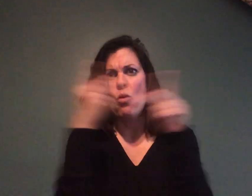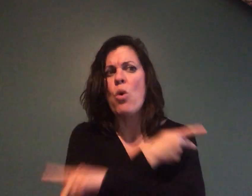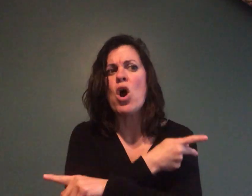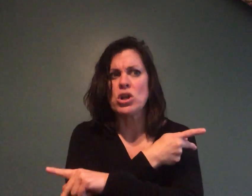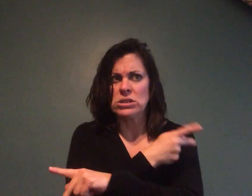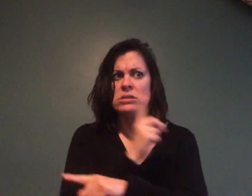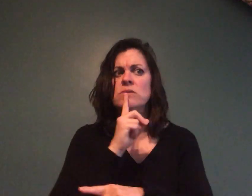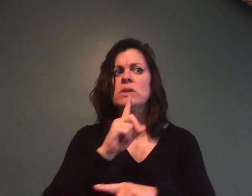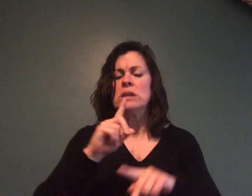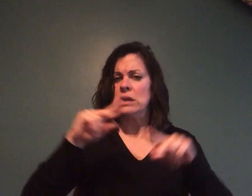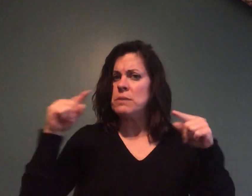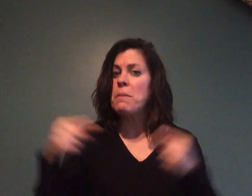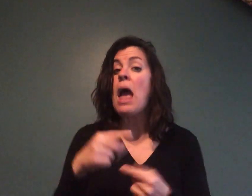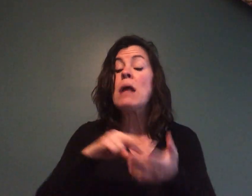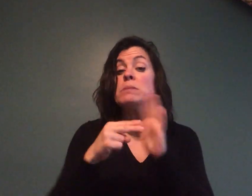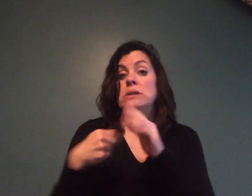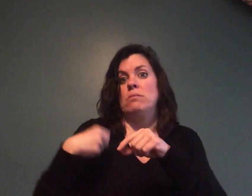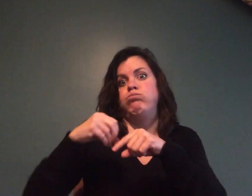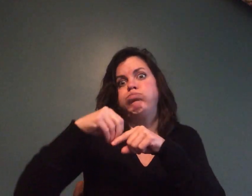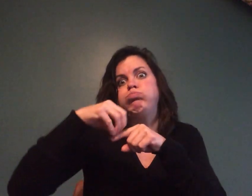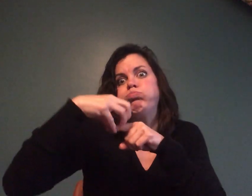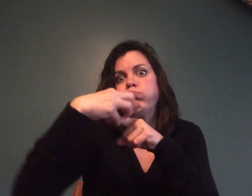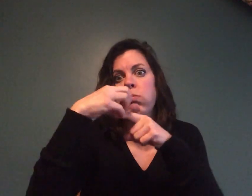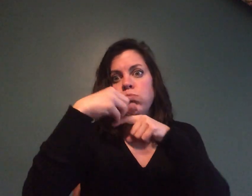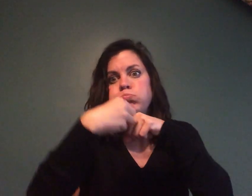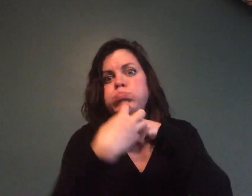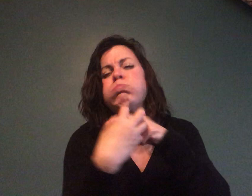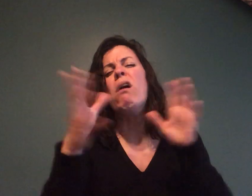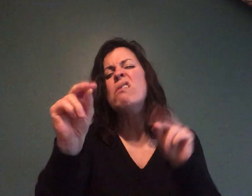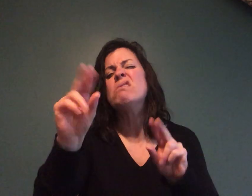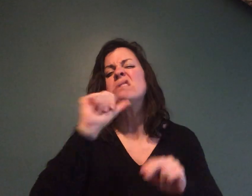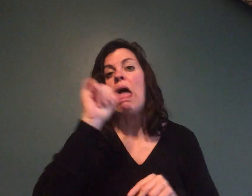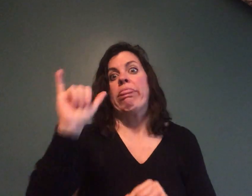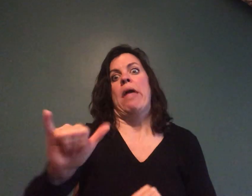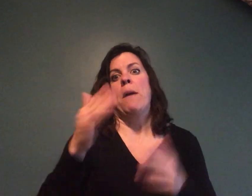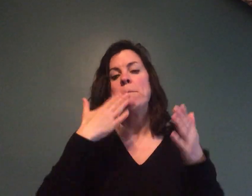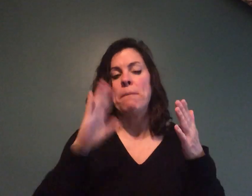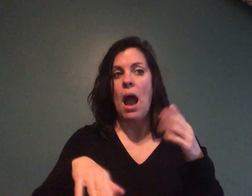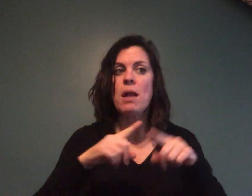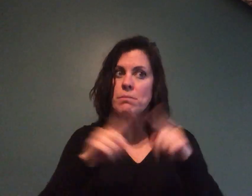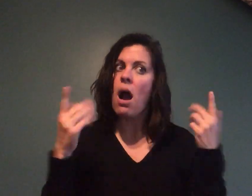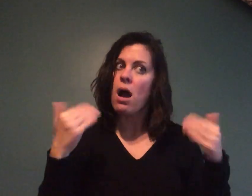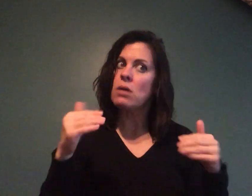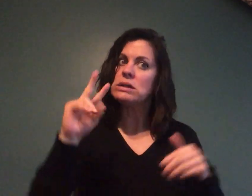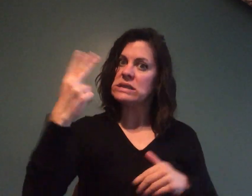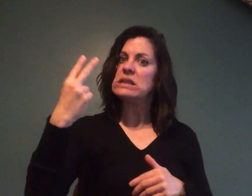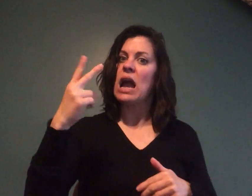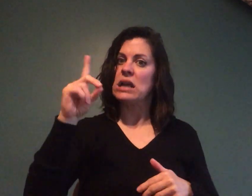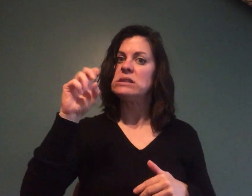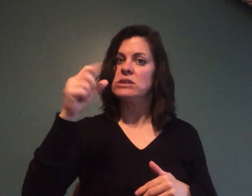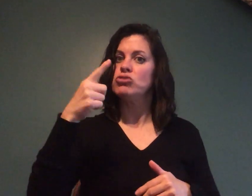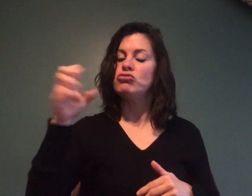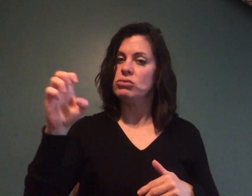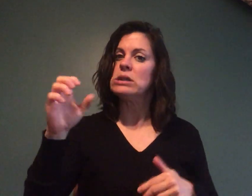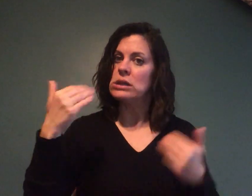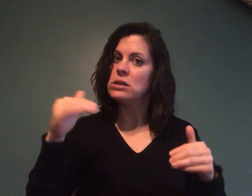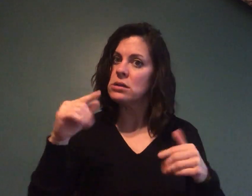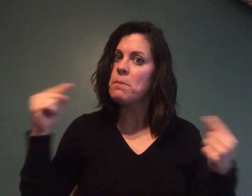So check your free cords at all time. And to answer your question, no, that is not what made me become an electrician. But